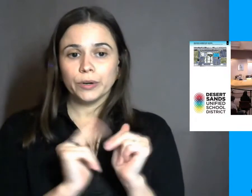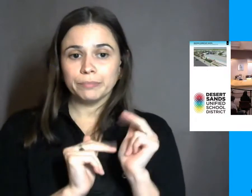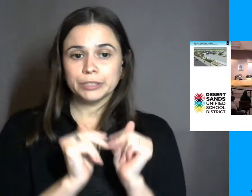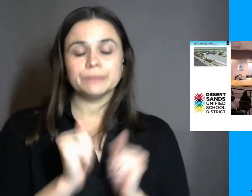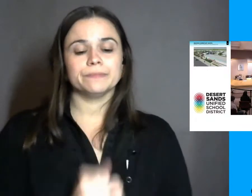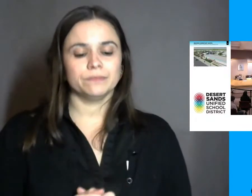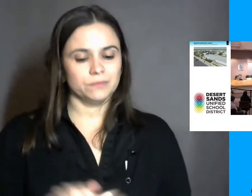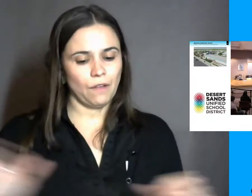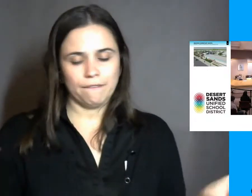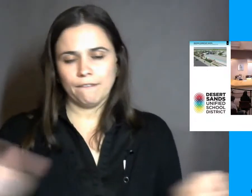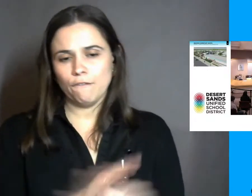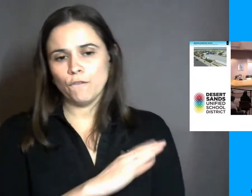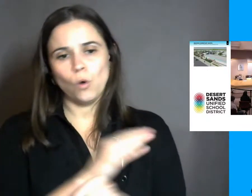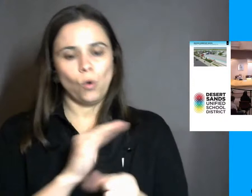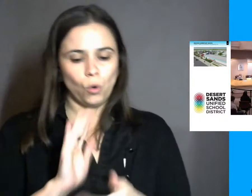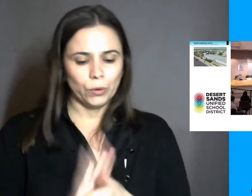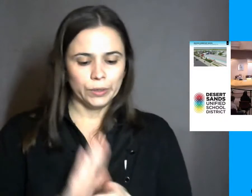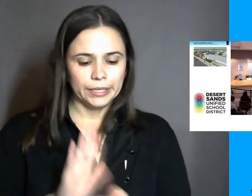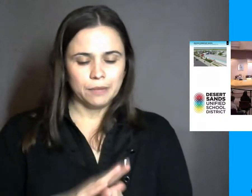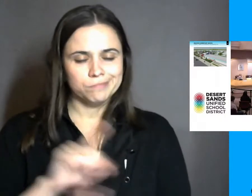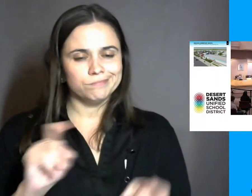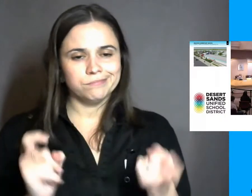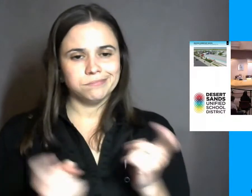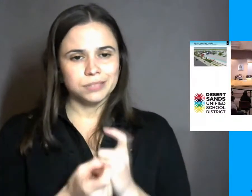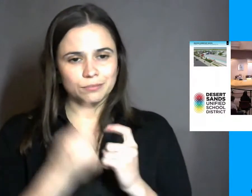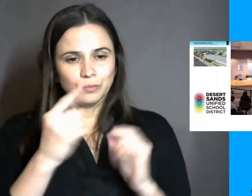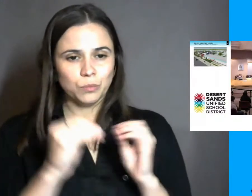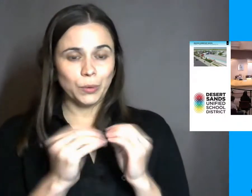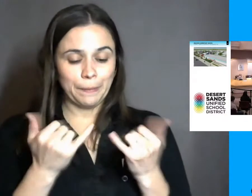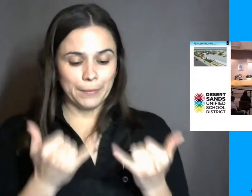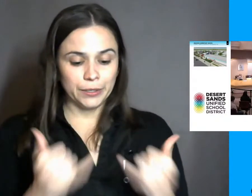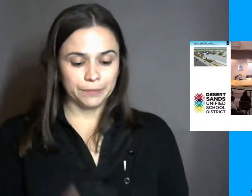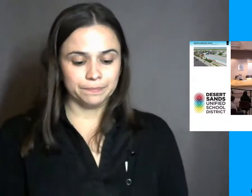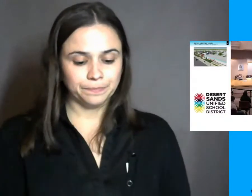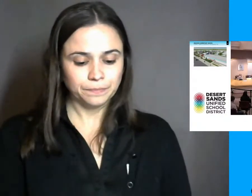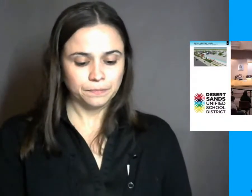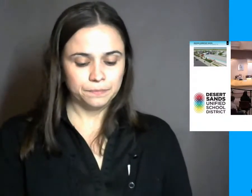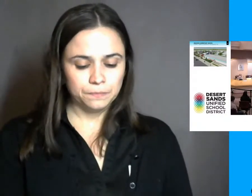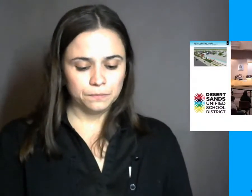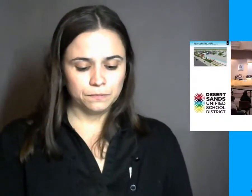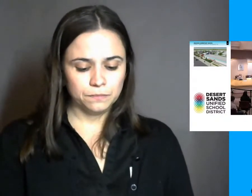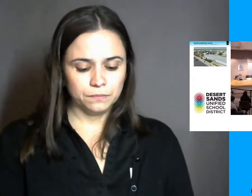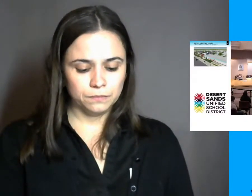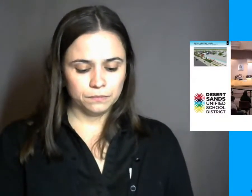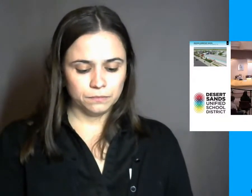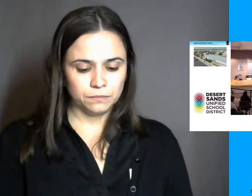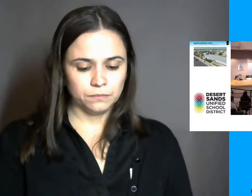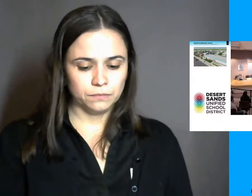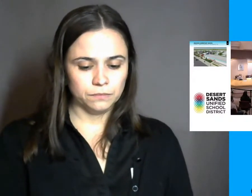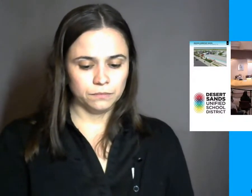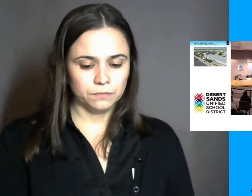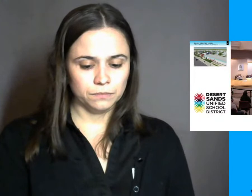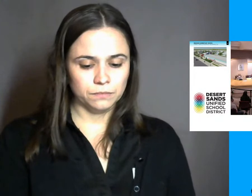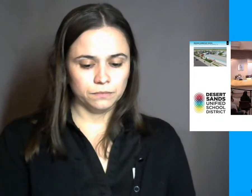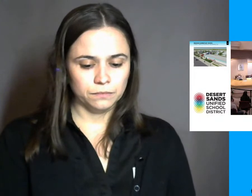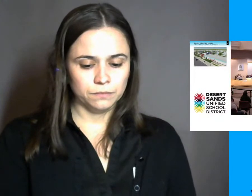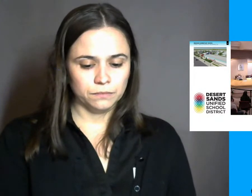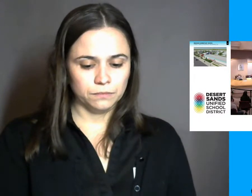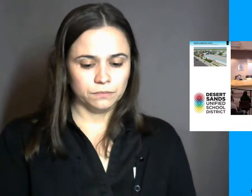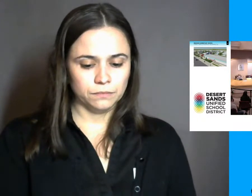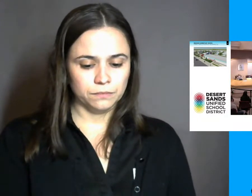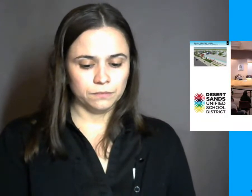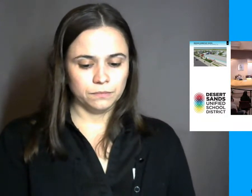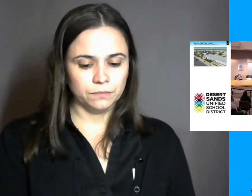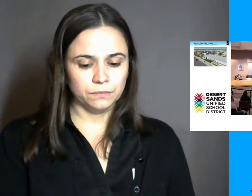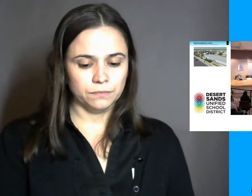modernization. Currently, you can see there on slide 13, you can see just an overall campus modernization perspective of how that campus is going to